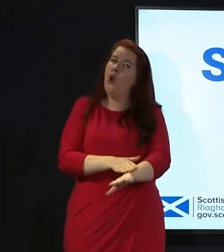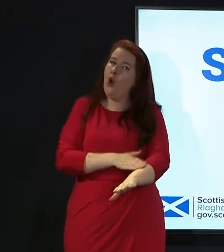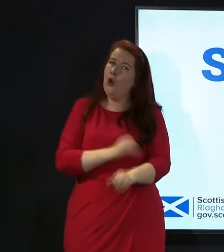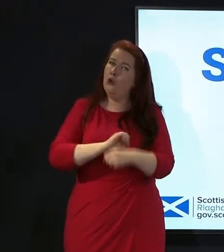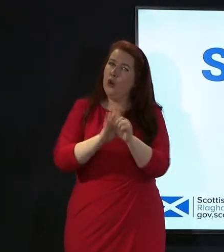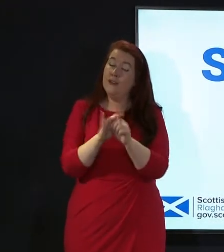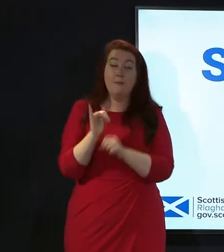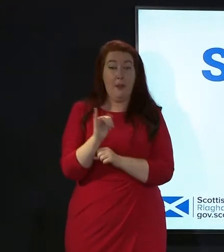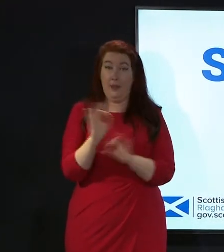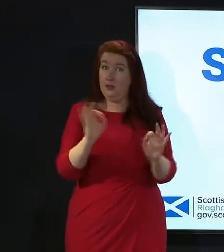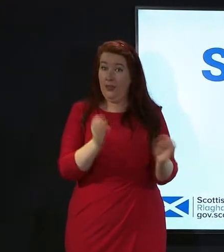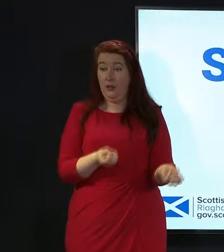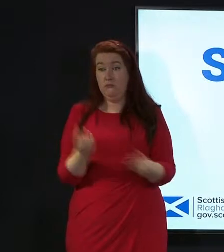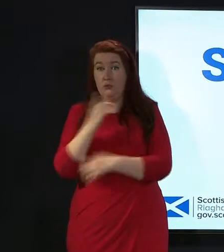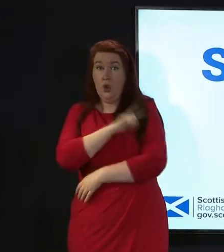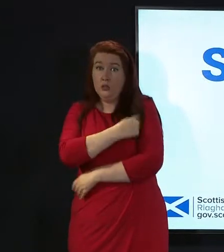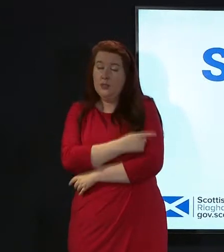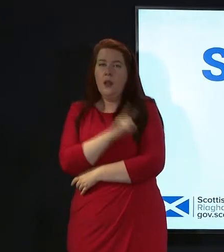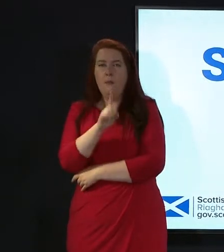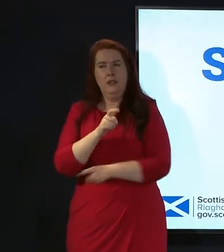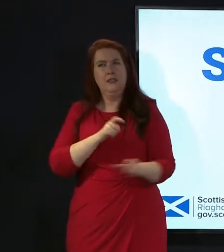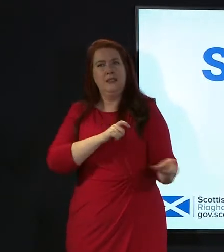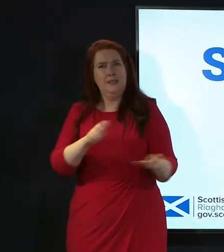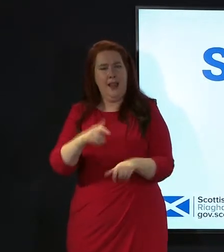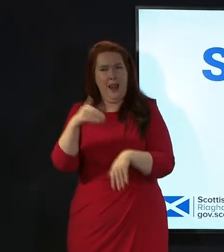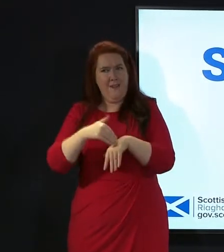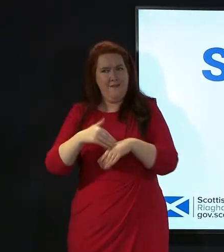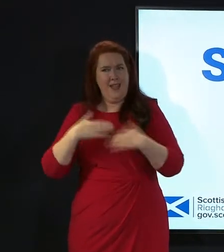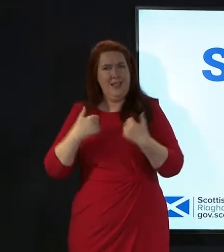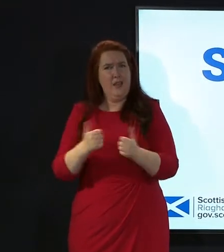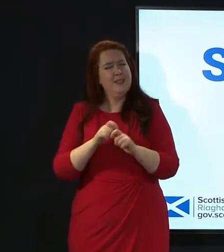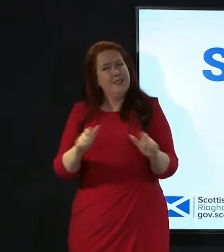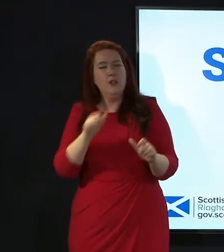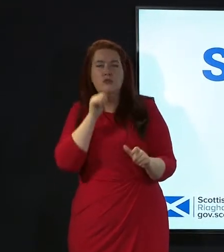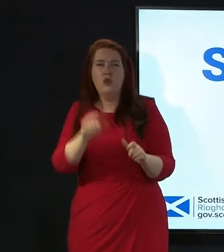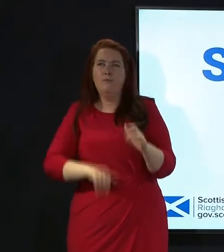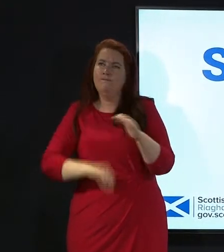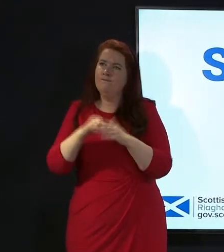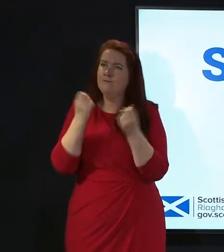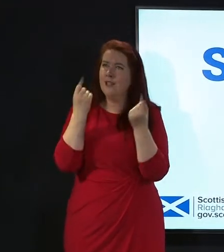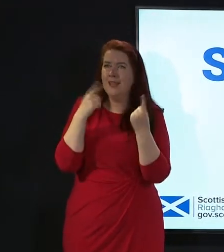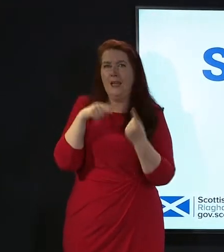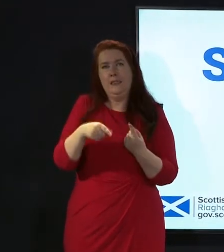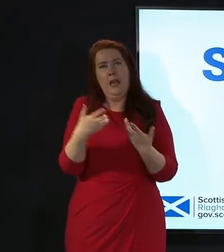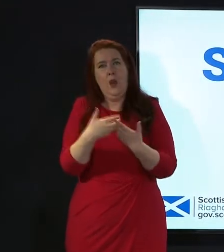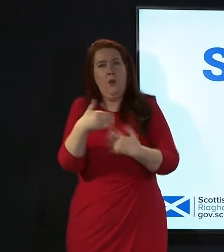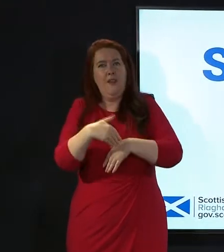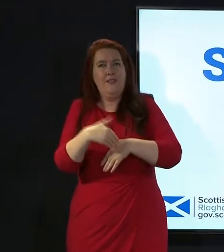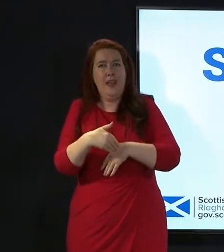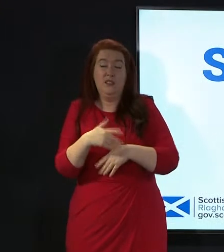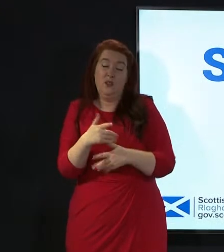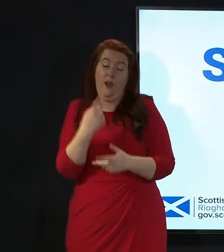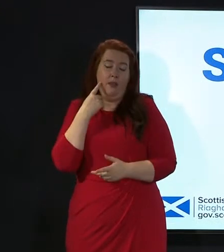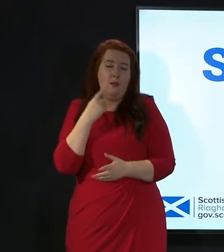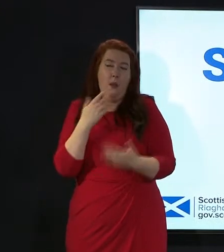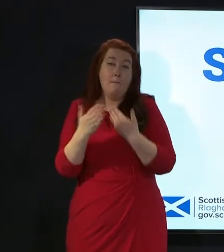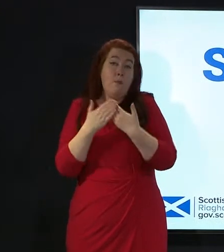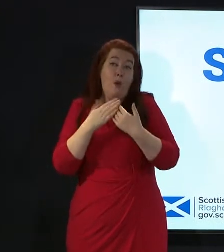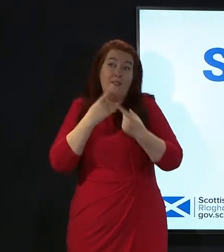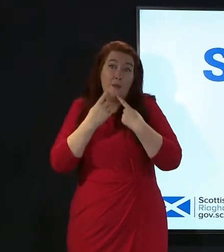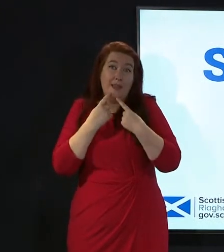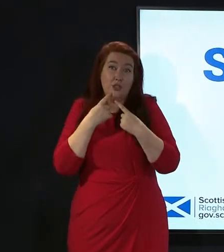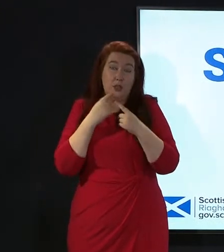health impact from this, is still not fully understood. So I think at the moment, just in summary, the more information we can get out there to inform